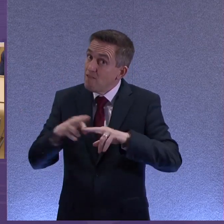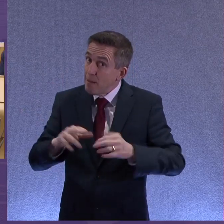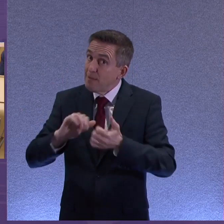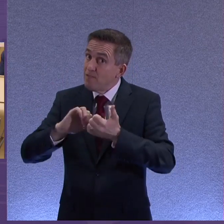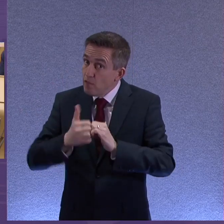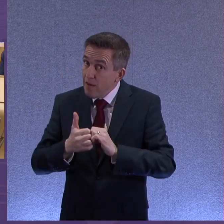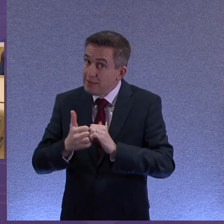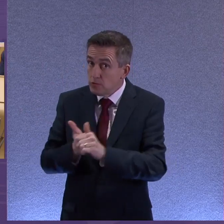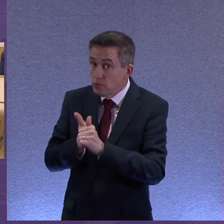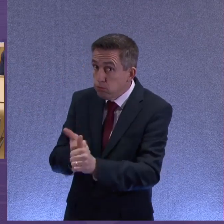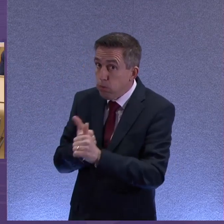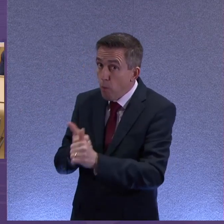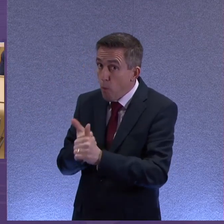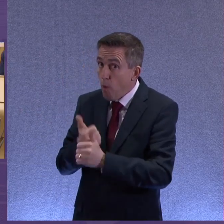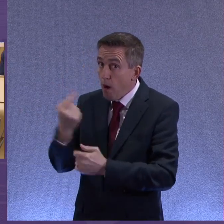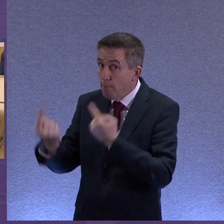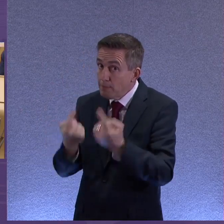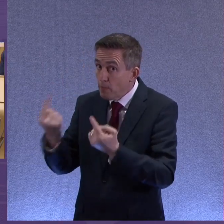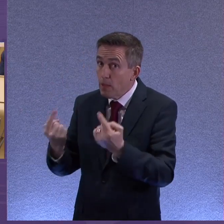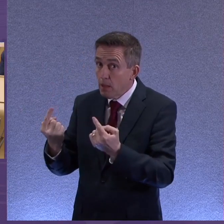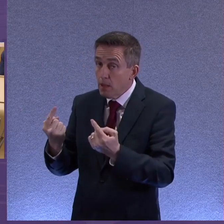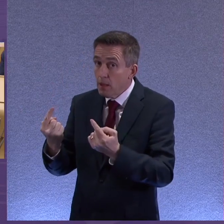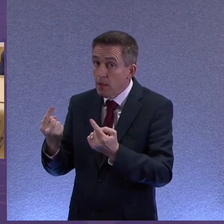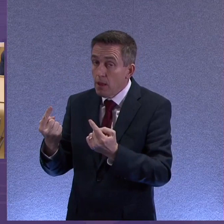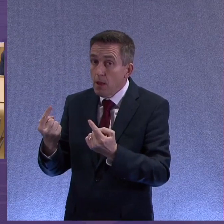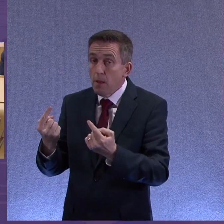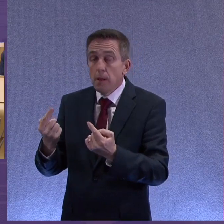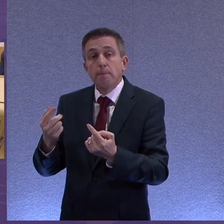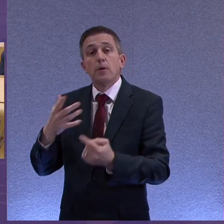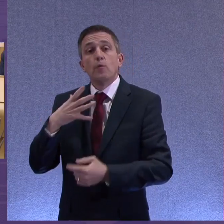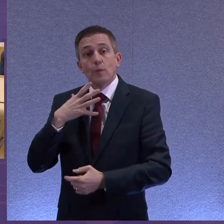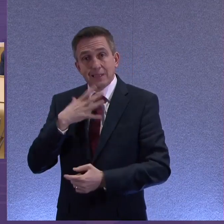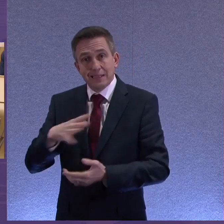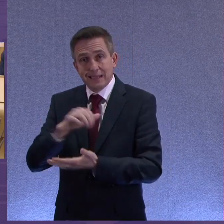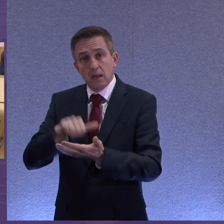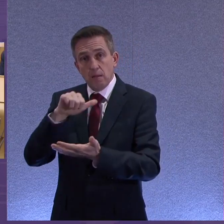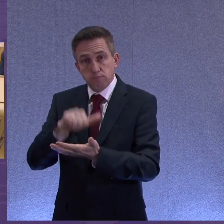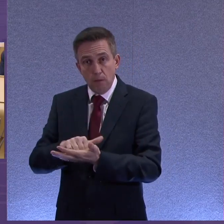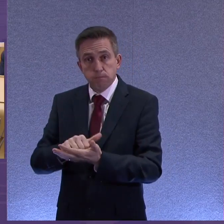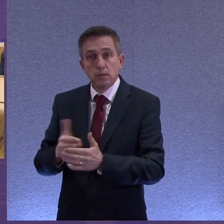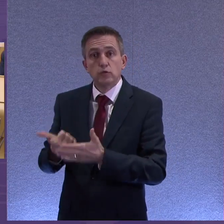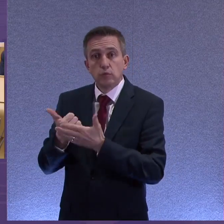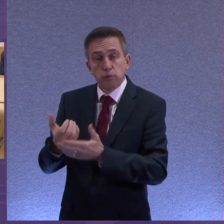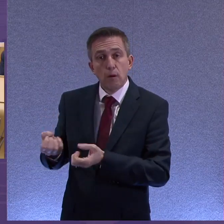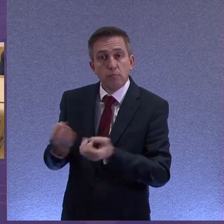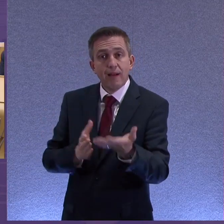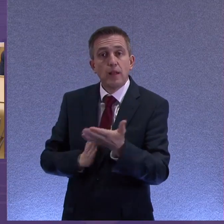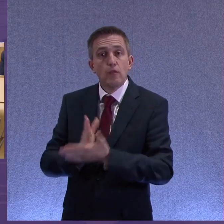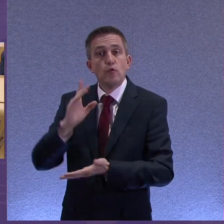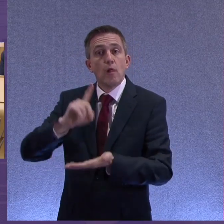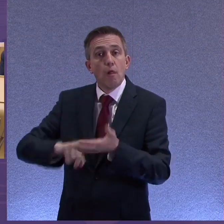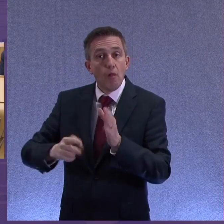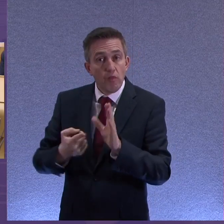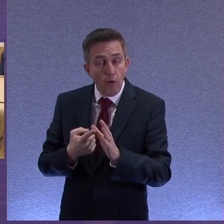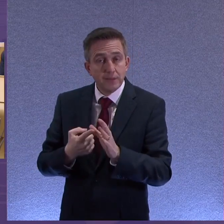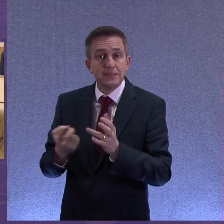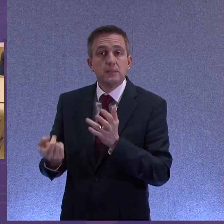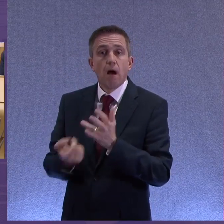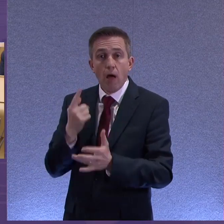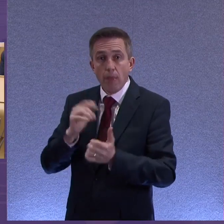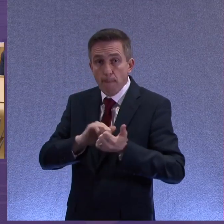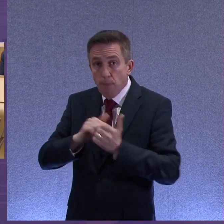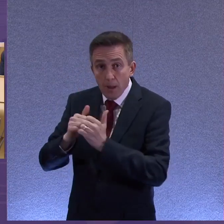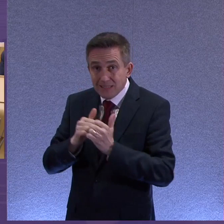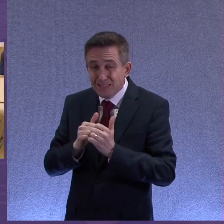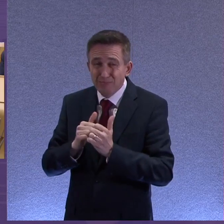that contact is made. That additional support is support that with our local authorities, through the resilience partnerships and with an army